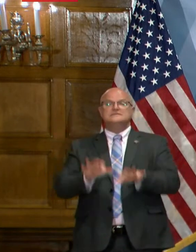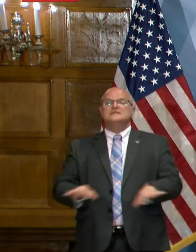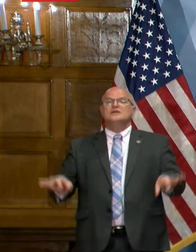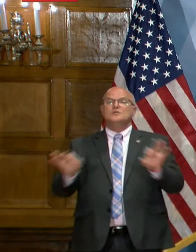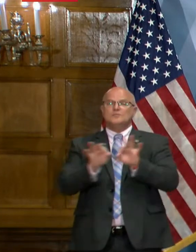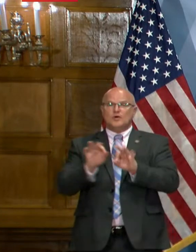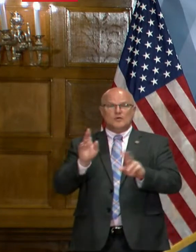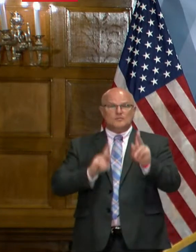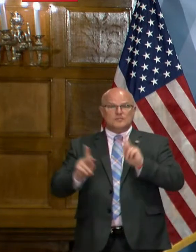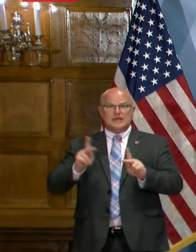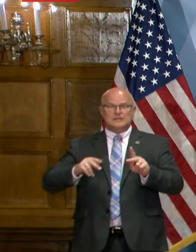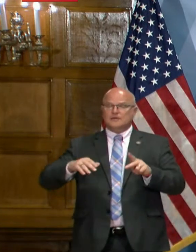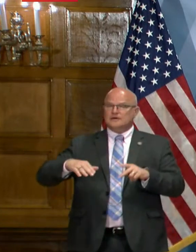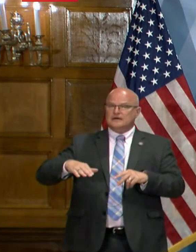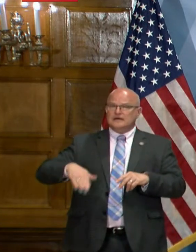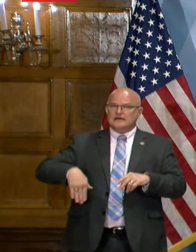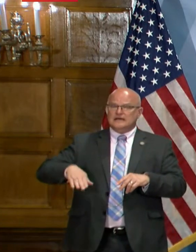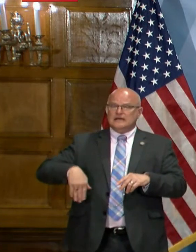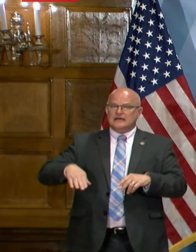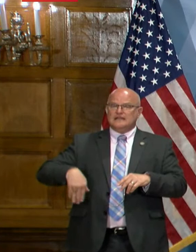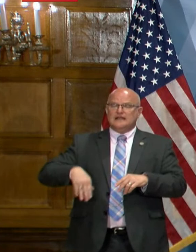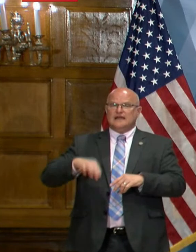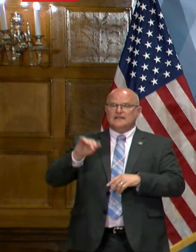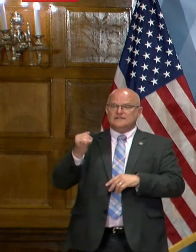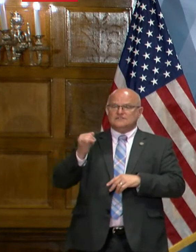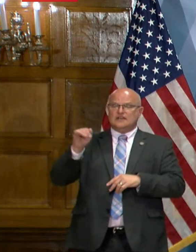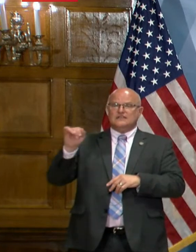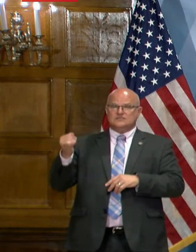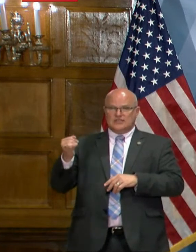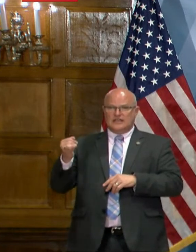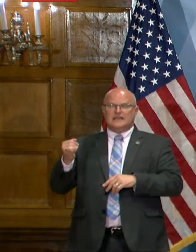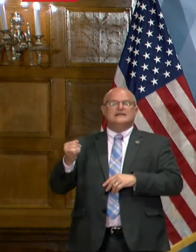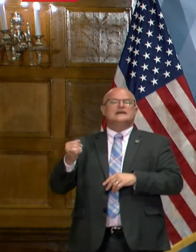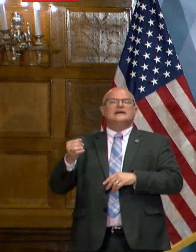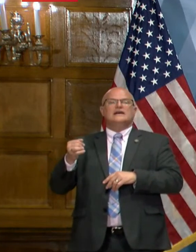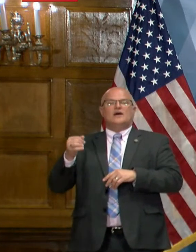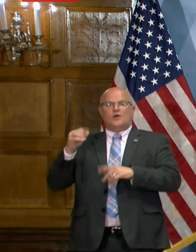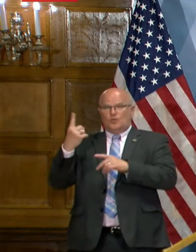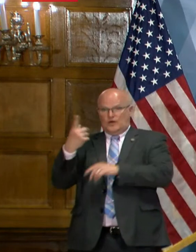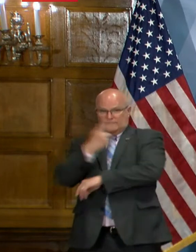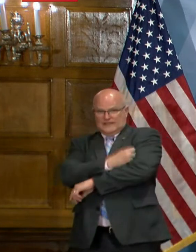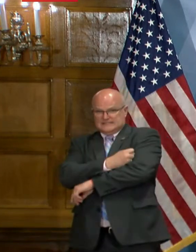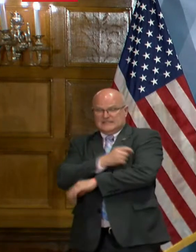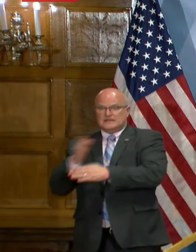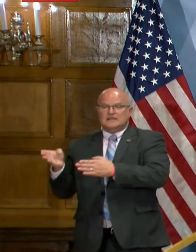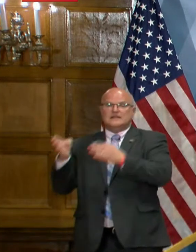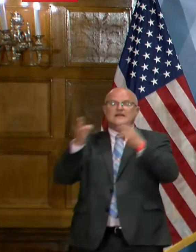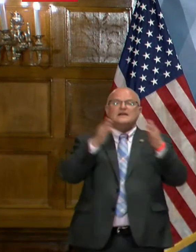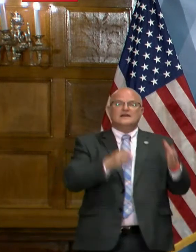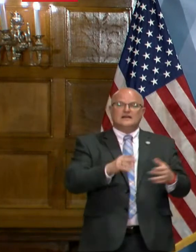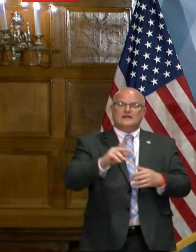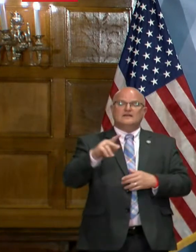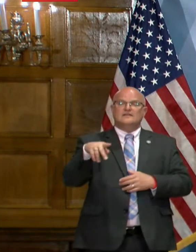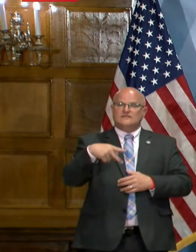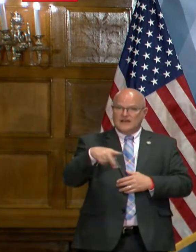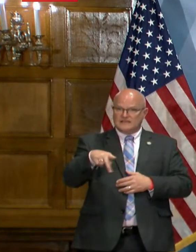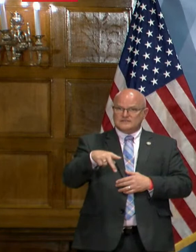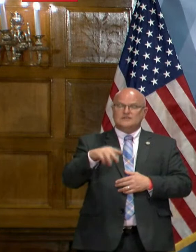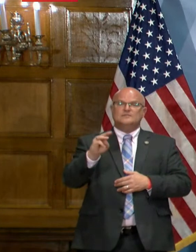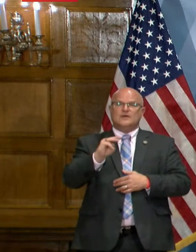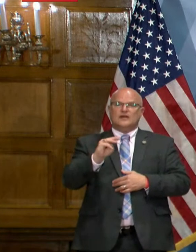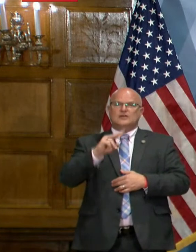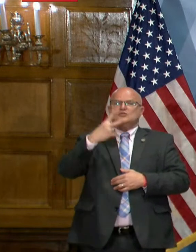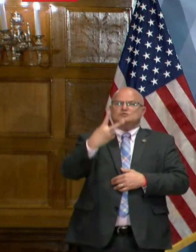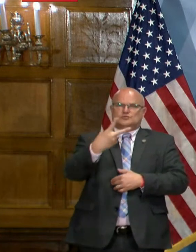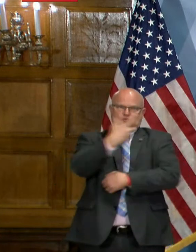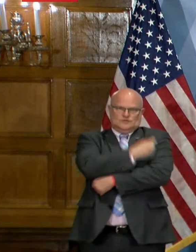those individuals that are not receiving the Janssen vaccine to receive the second dose of vaccine. So a recent publication by the